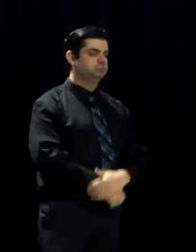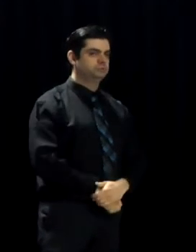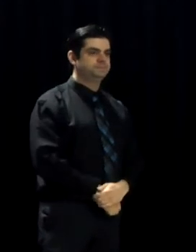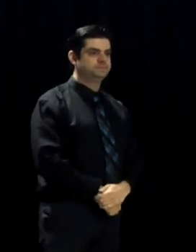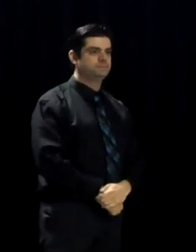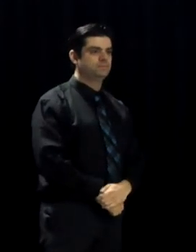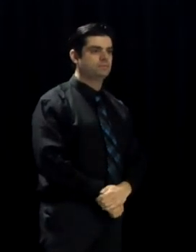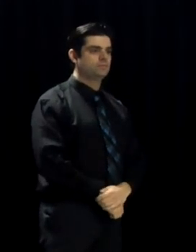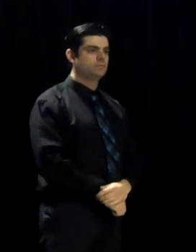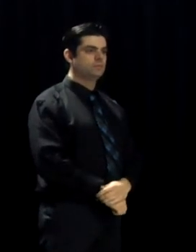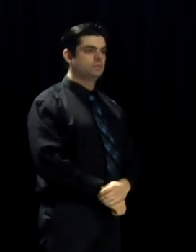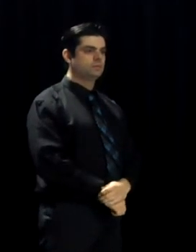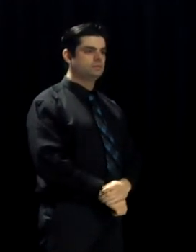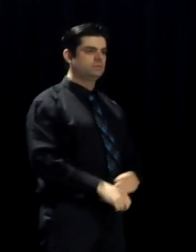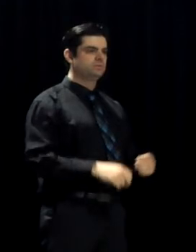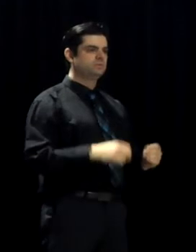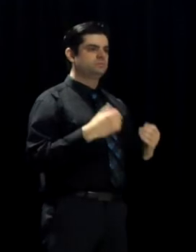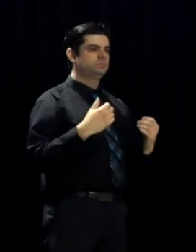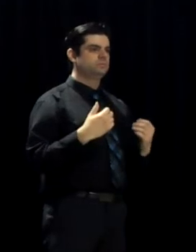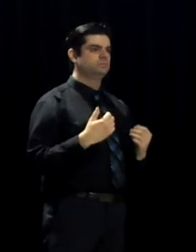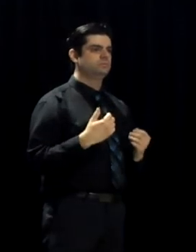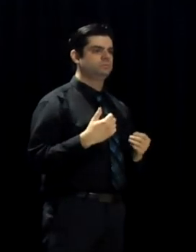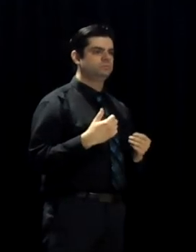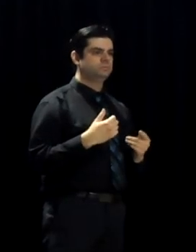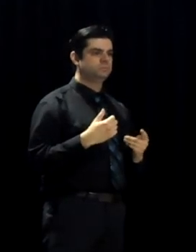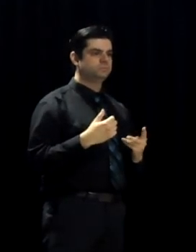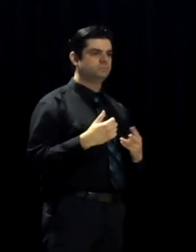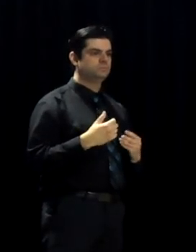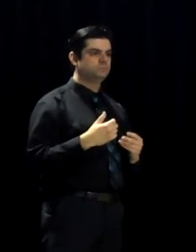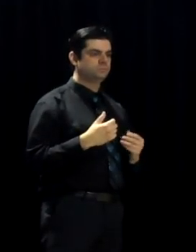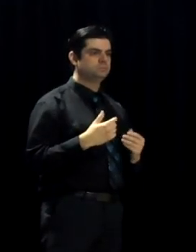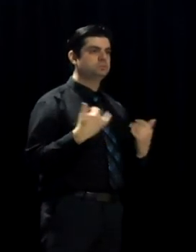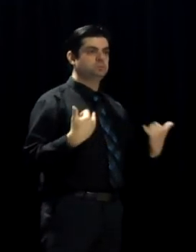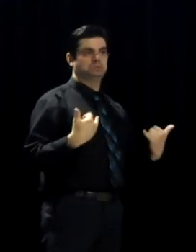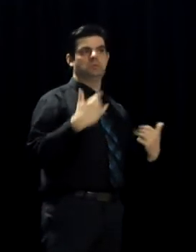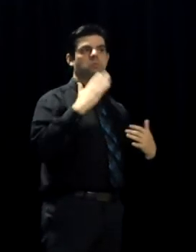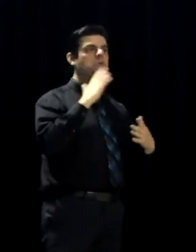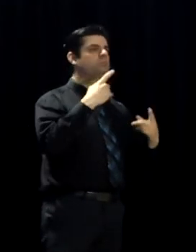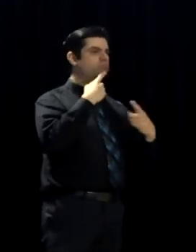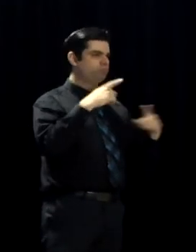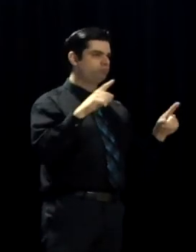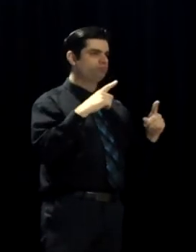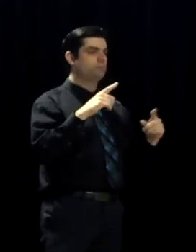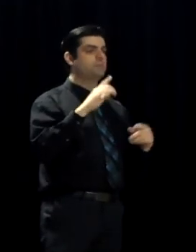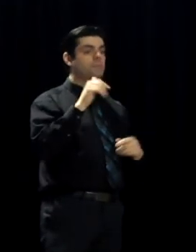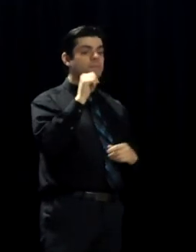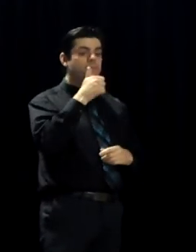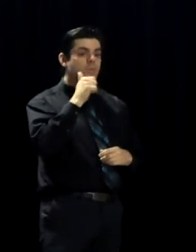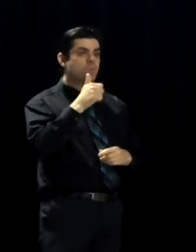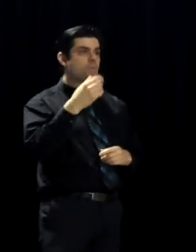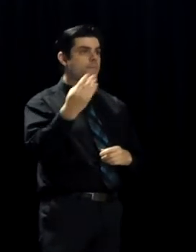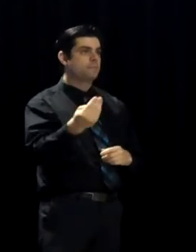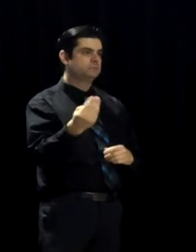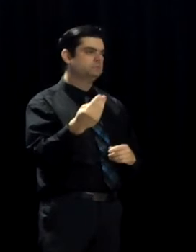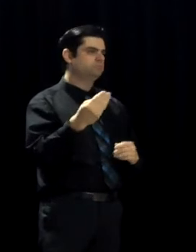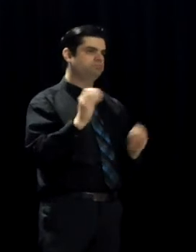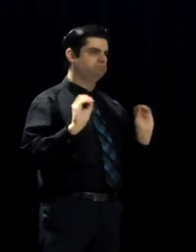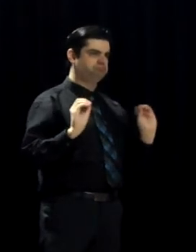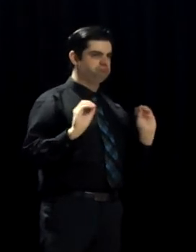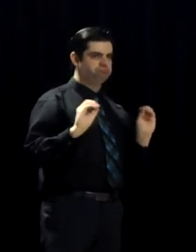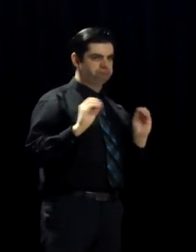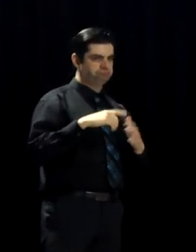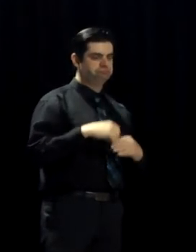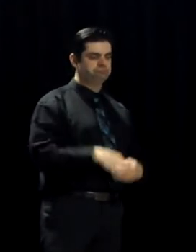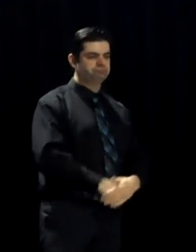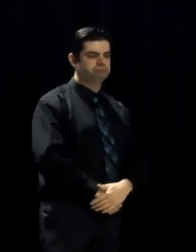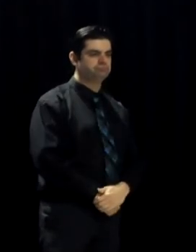briefing today, but we will take Sunday off for the briefing and Monday as well. We'll produce